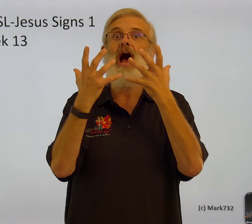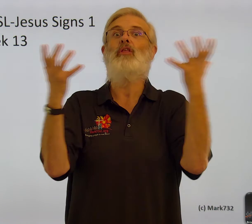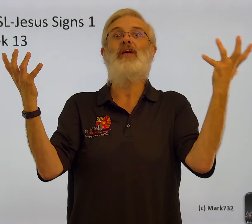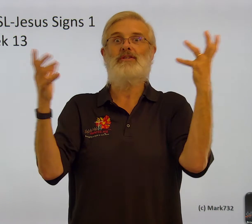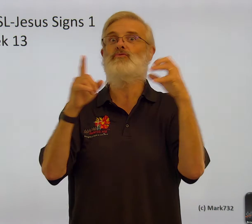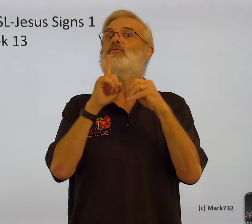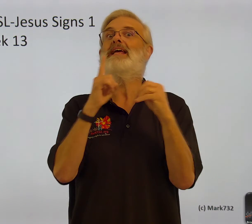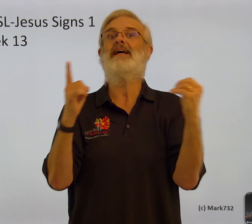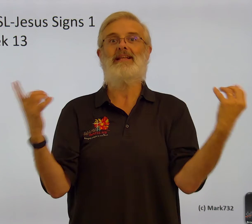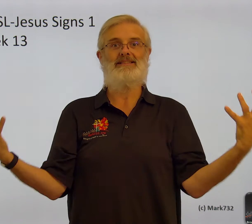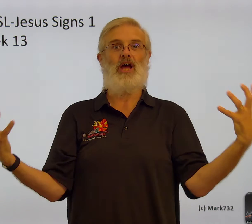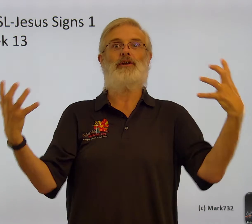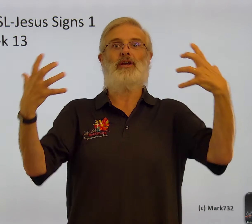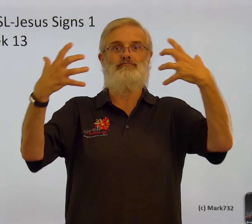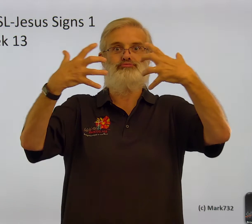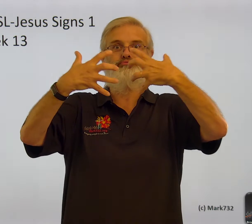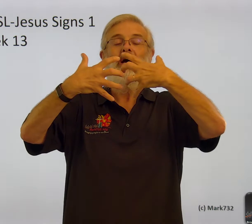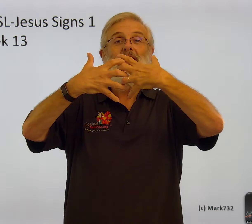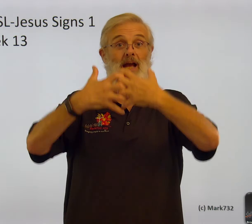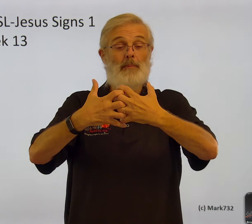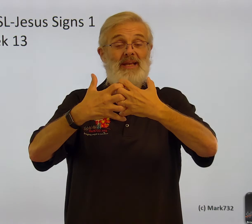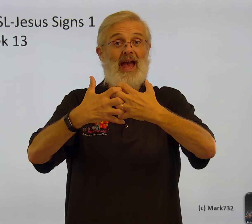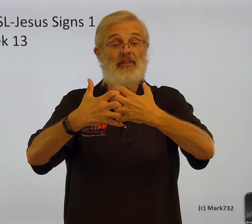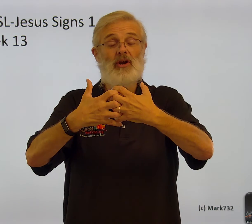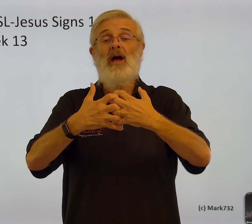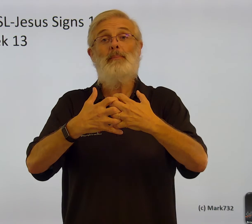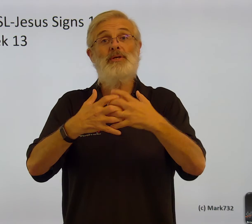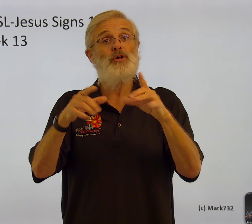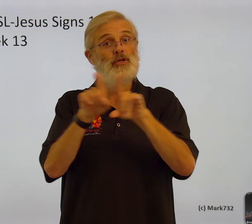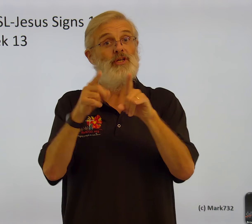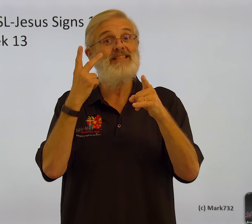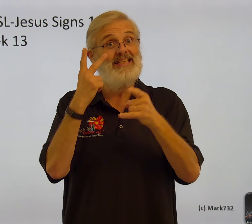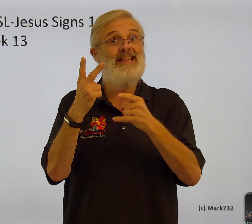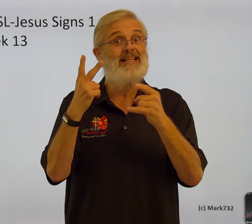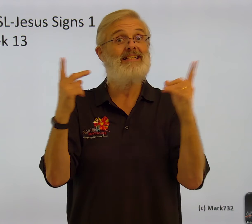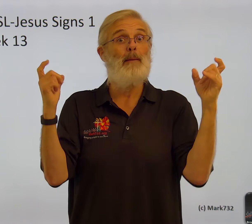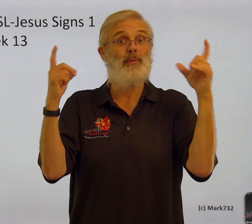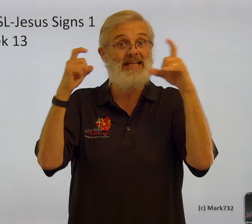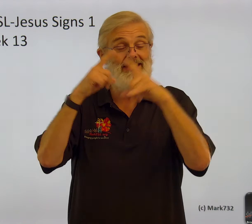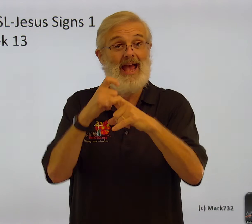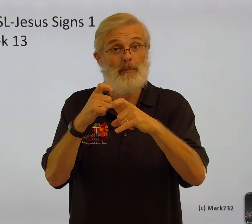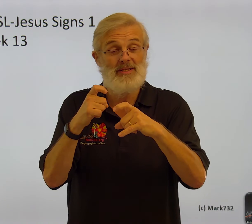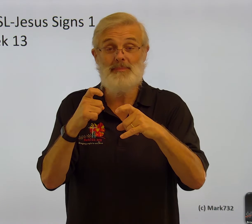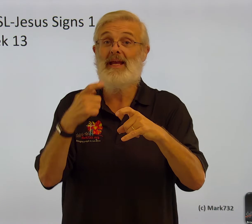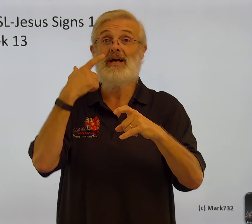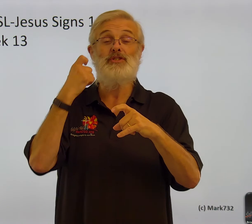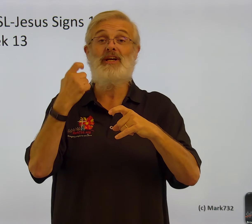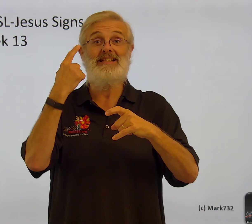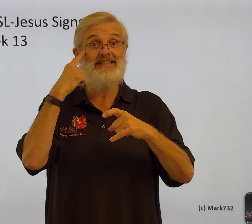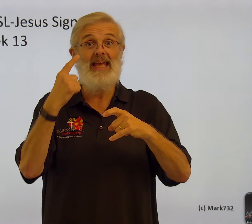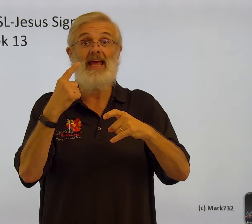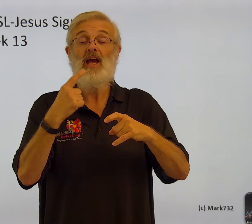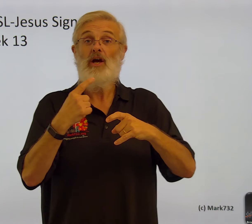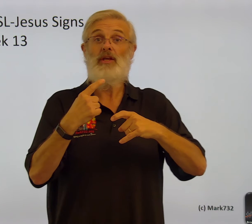things really start to come together but you're not gonna see this complexity happens because you're gonna see you know